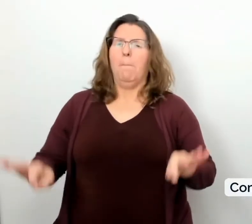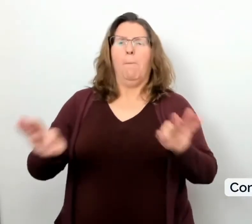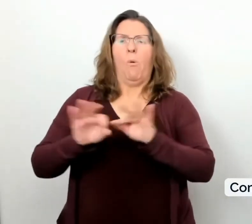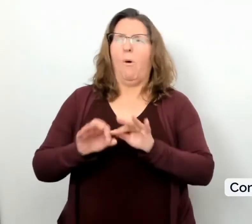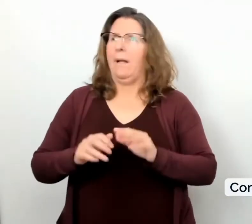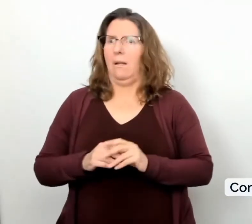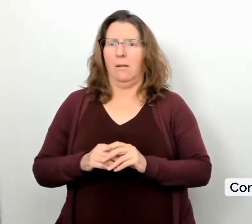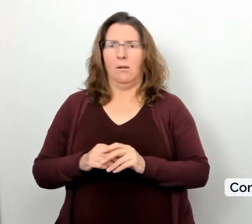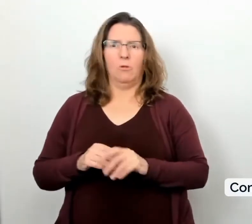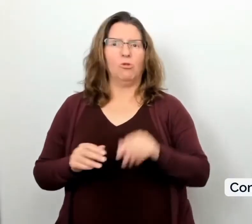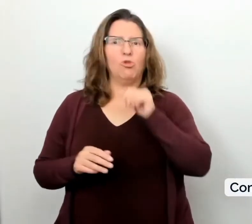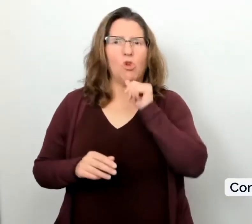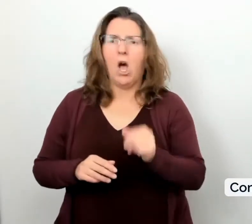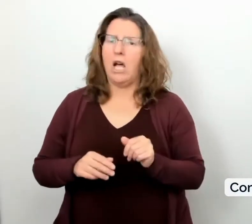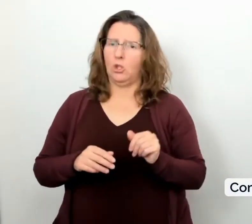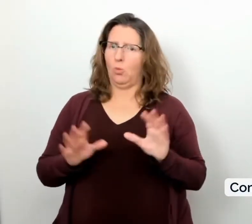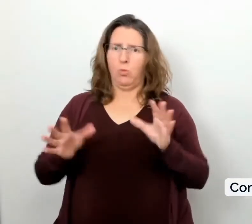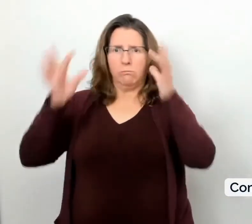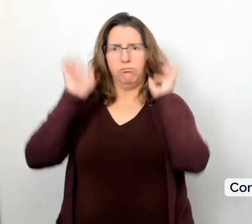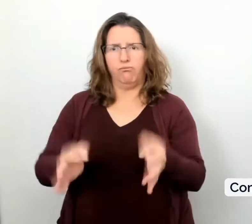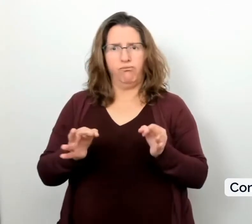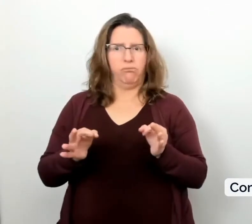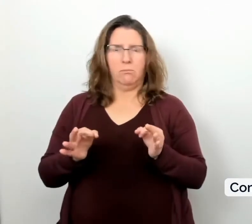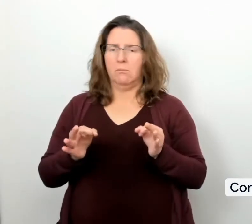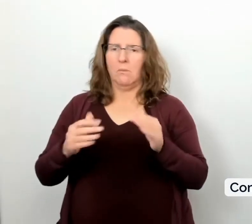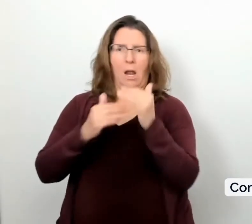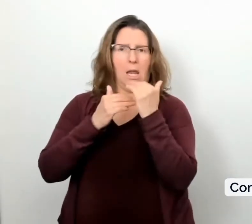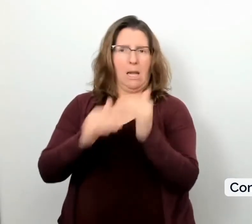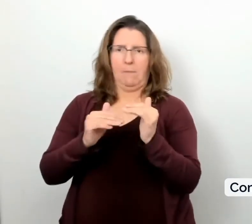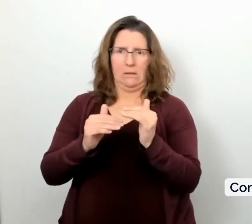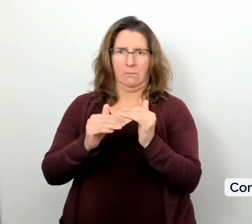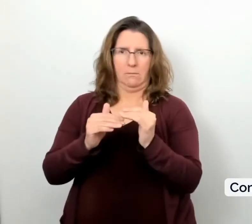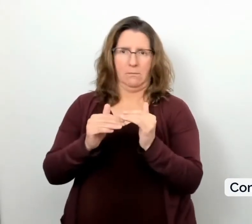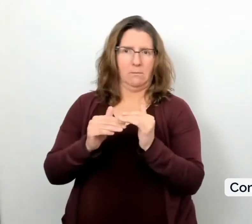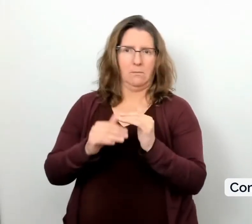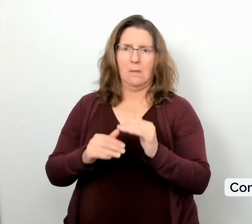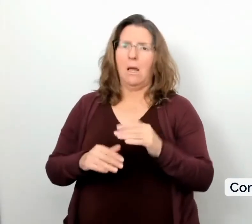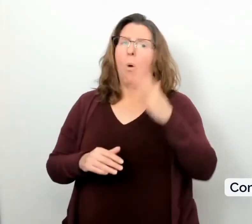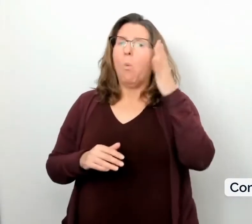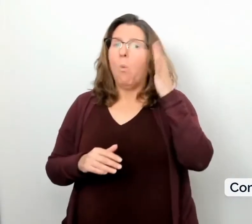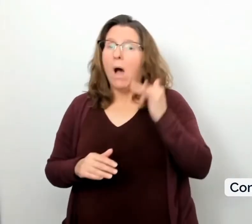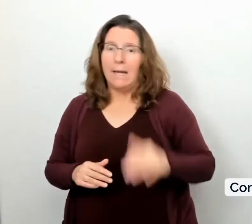To reiterate, it's important not to limit your expectations of students' competence.